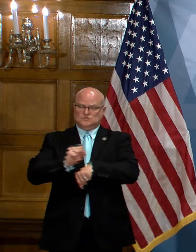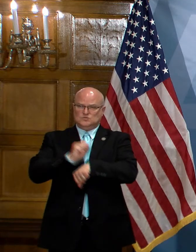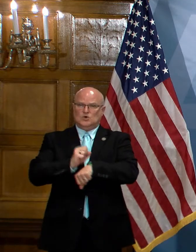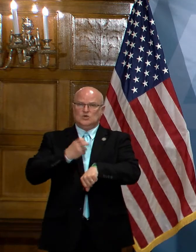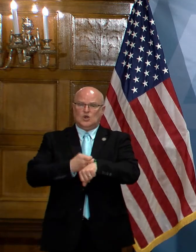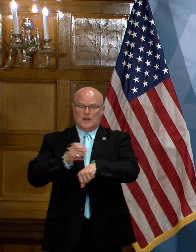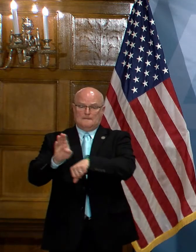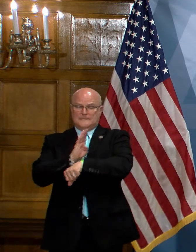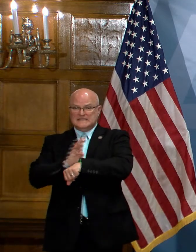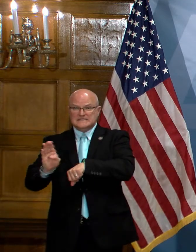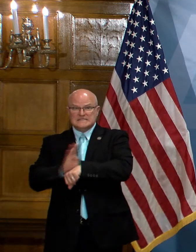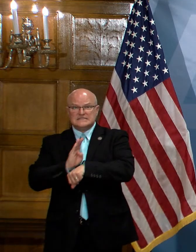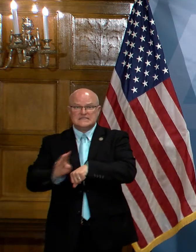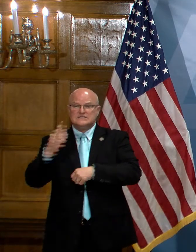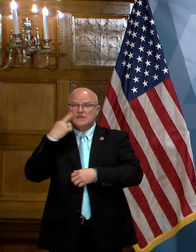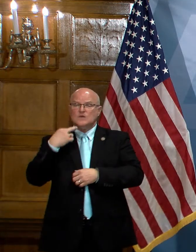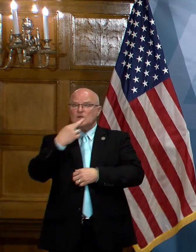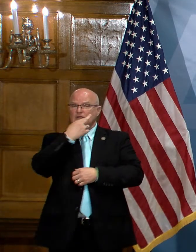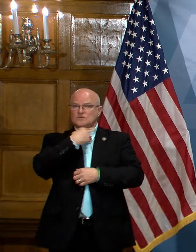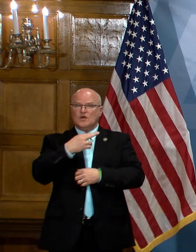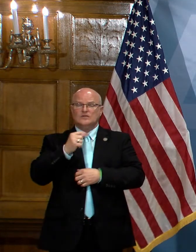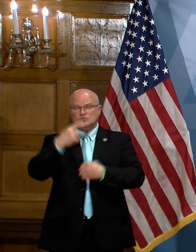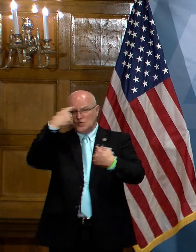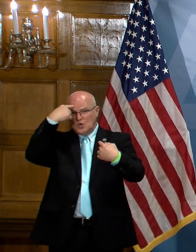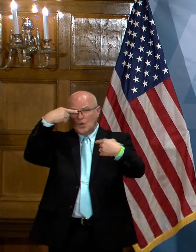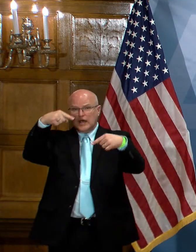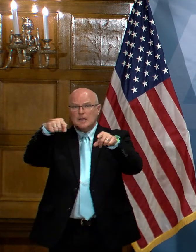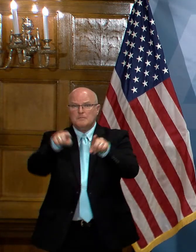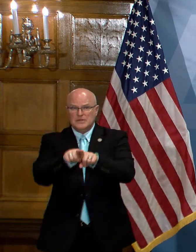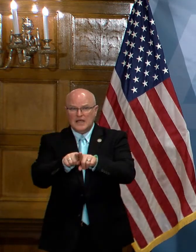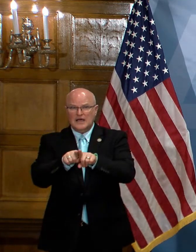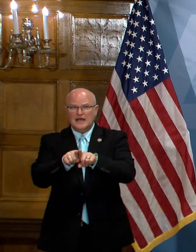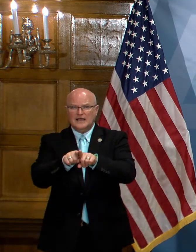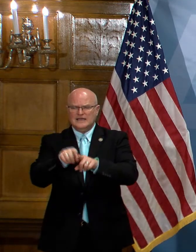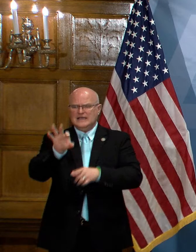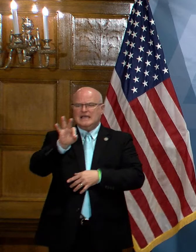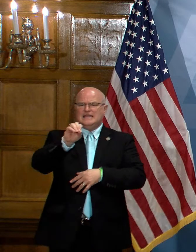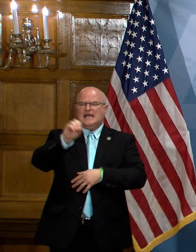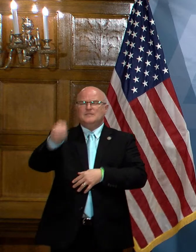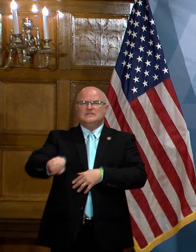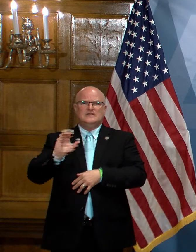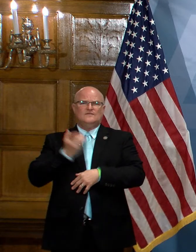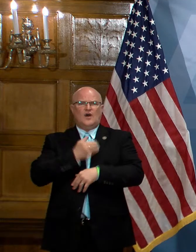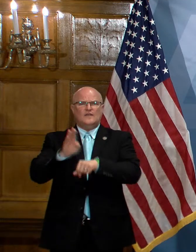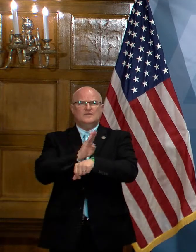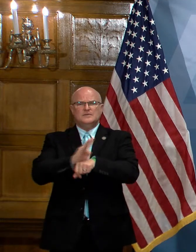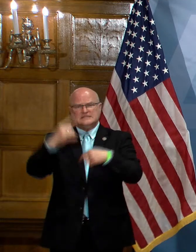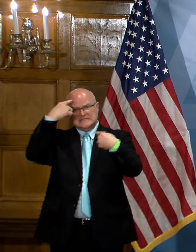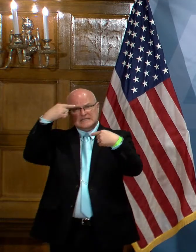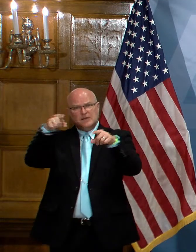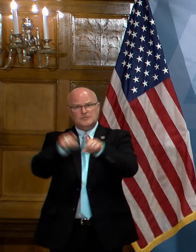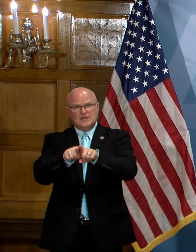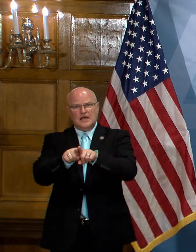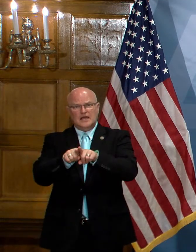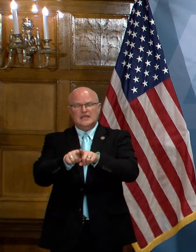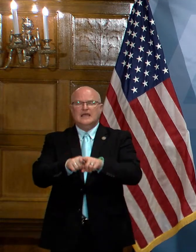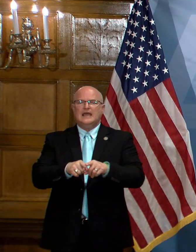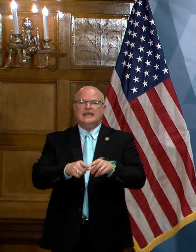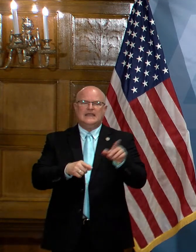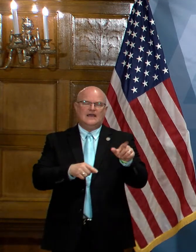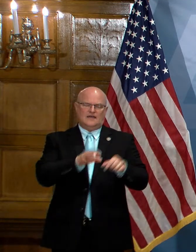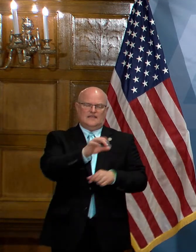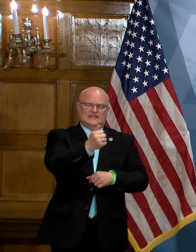as businesses and restaurants to comply, which was 90% of all of our businesses. And we're saying, you worked hard